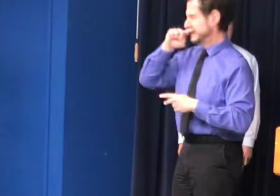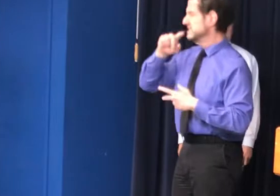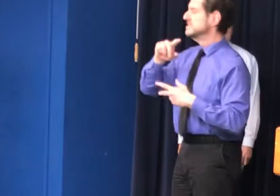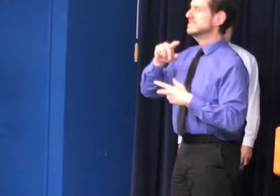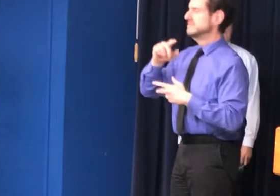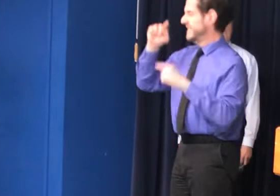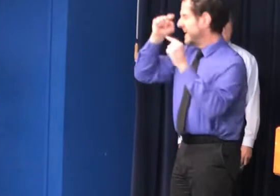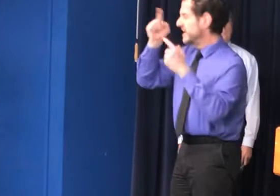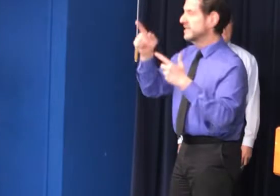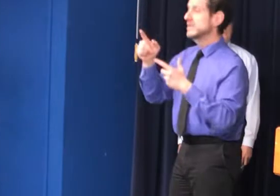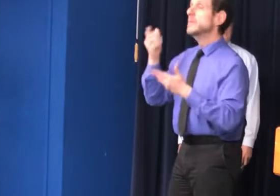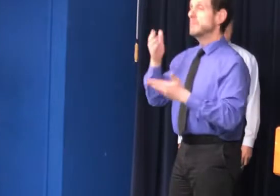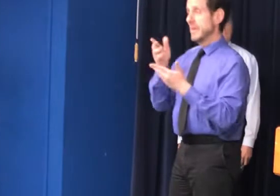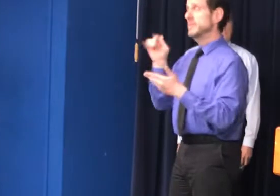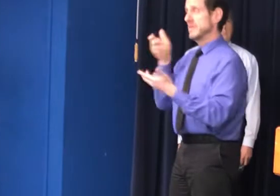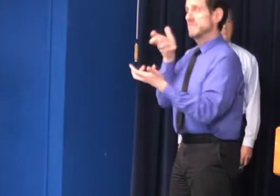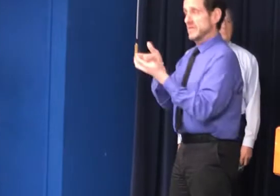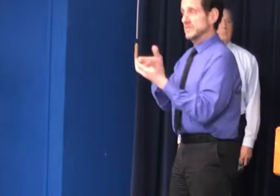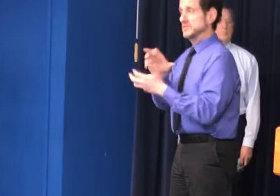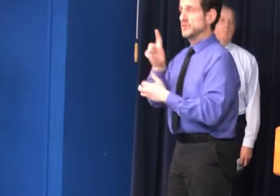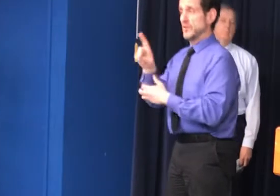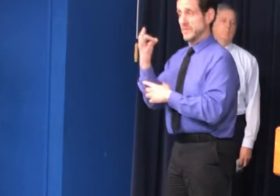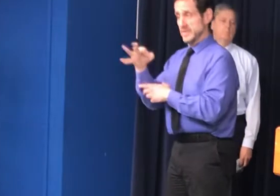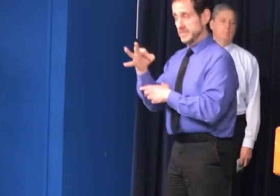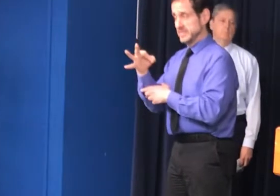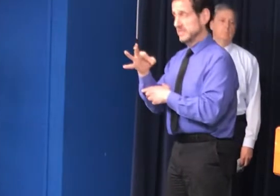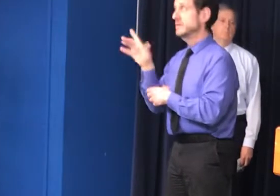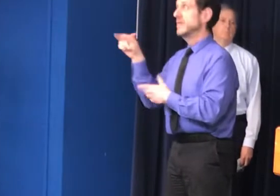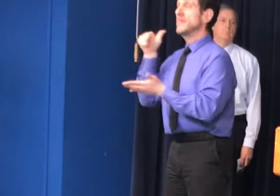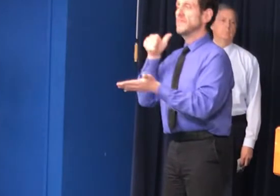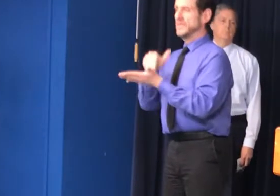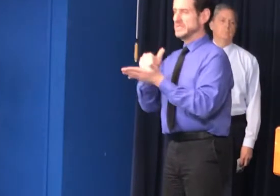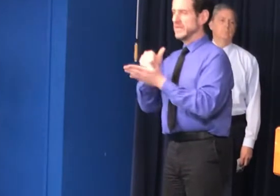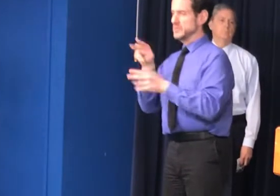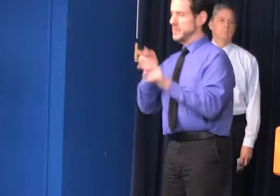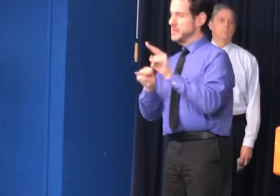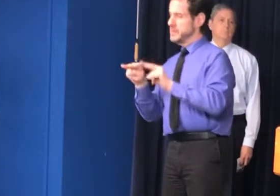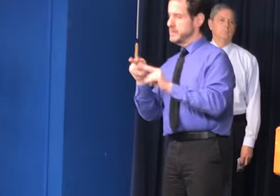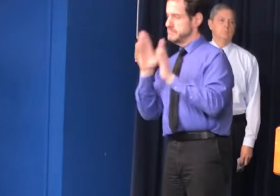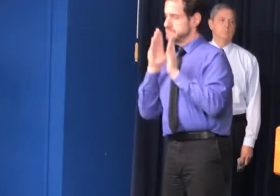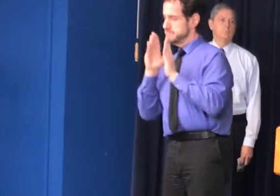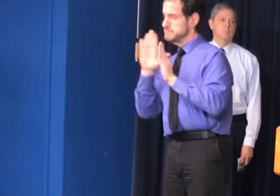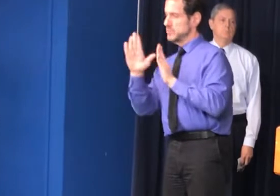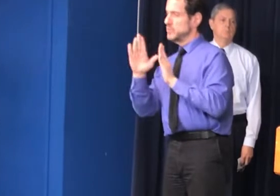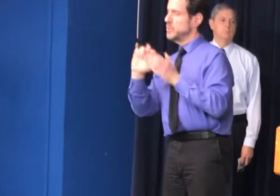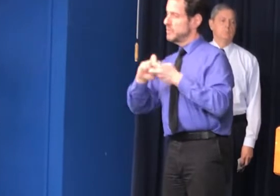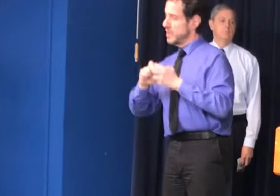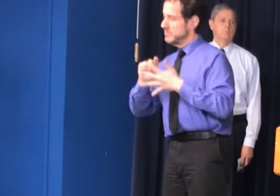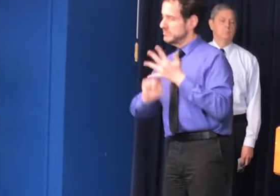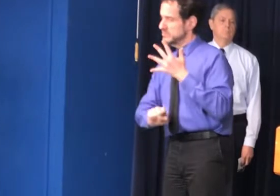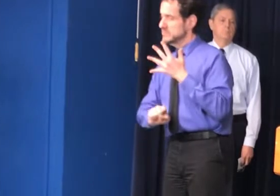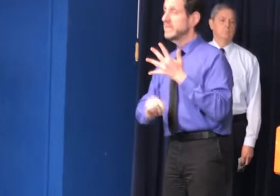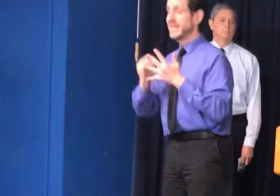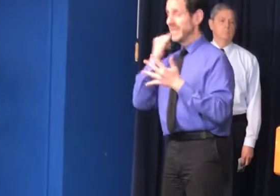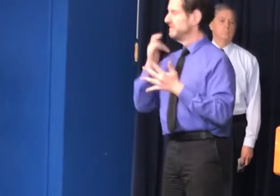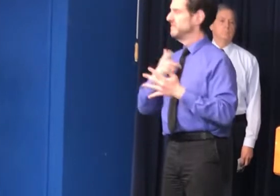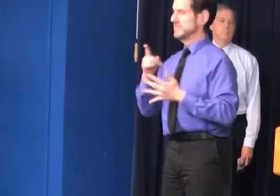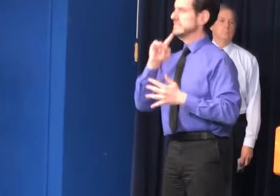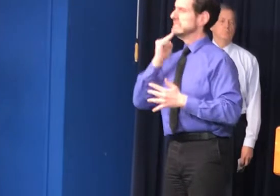may be compatible with COVID-19. Your clinician will assess your symptoms, and based on the severity,